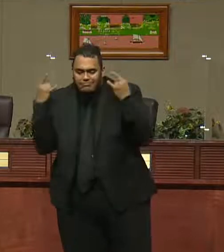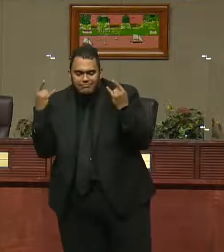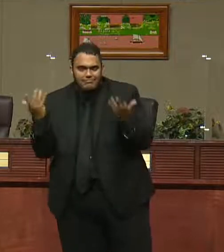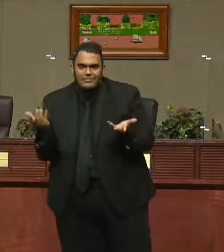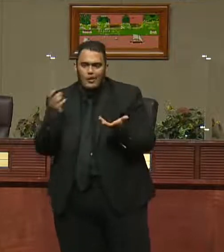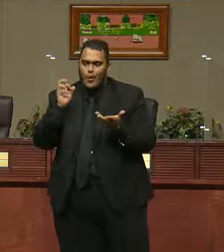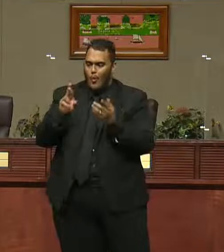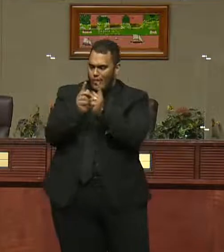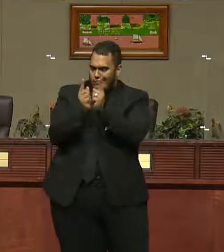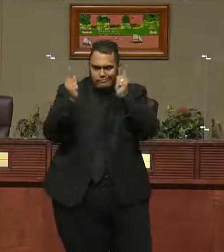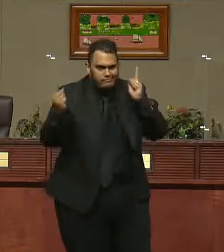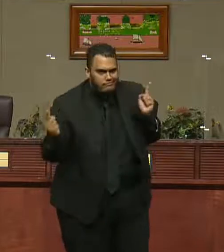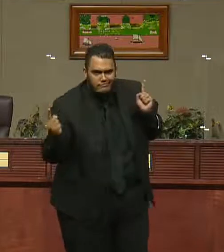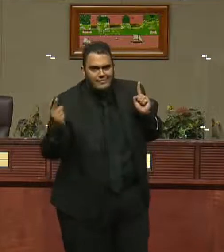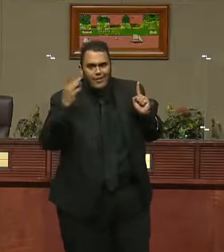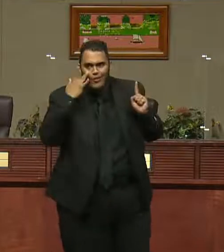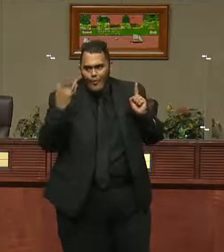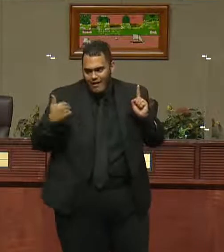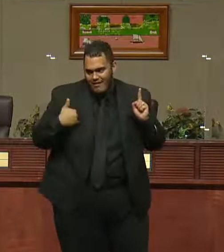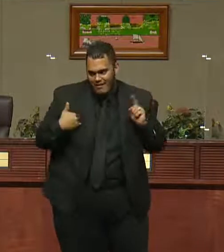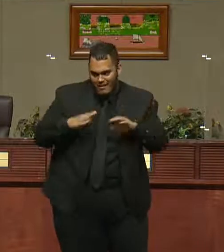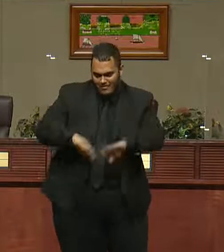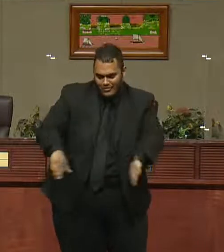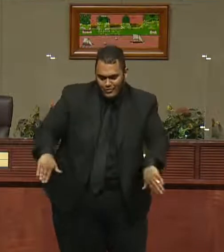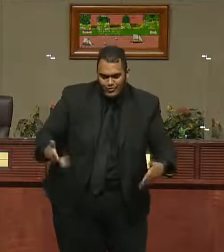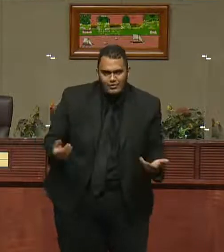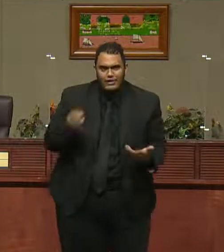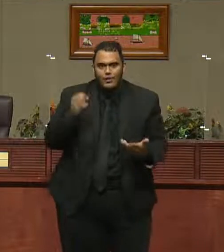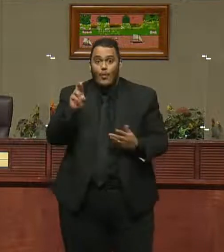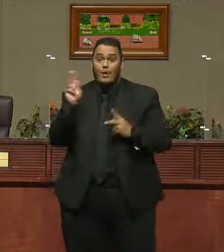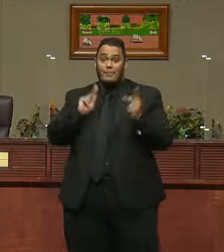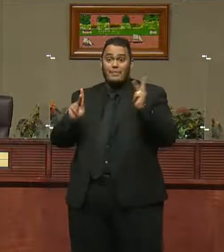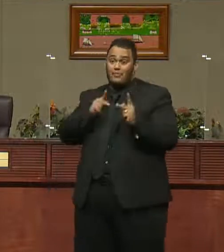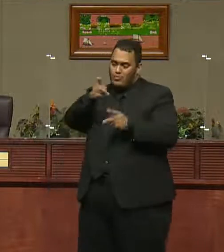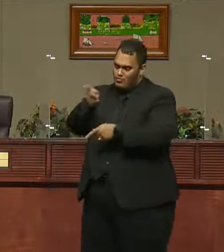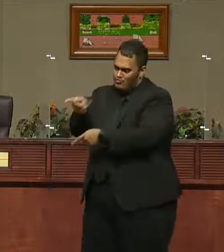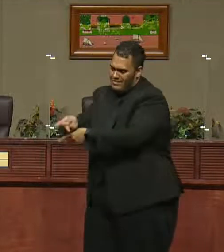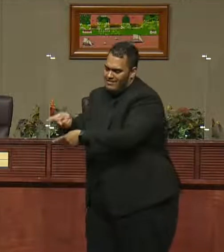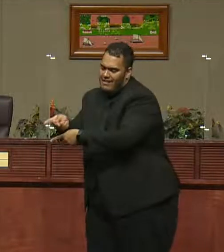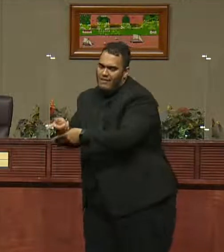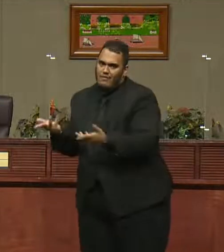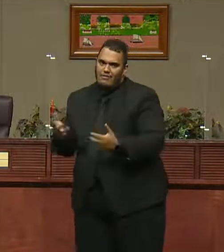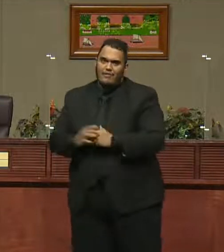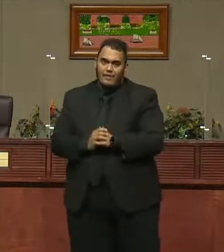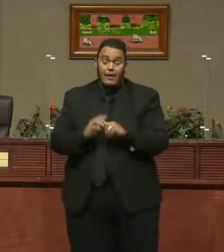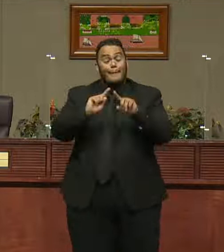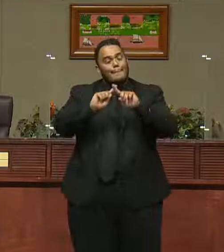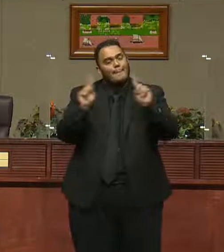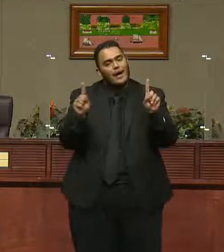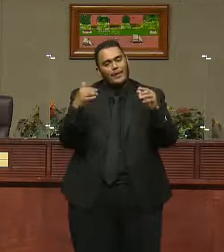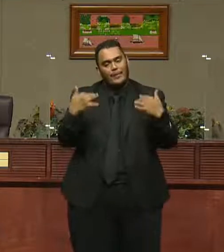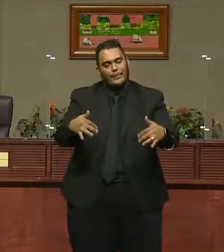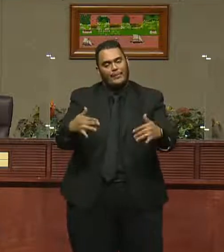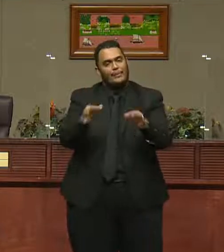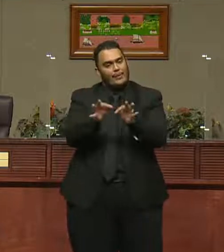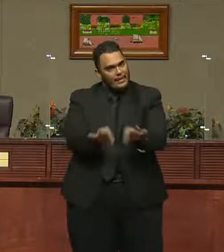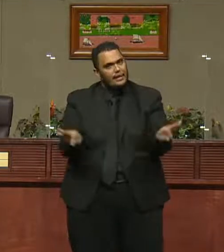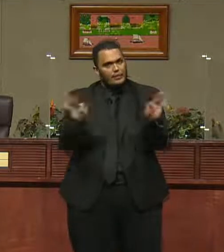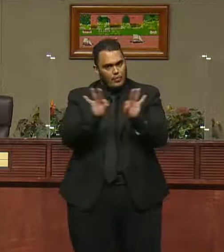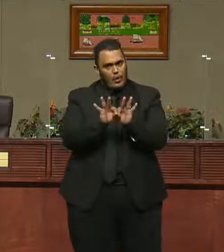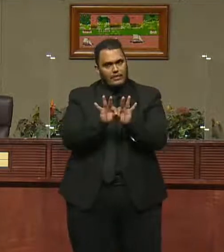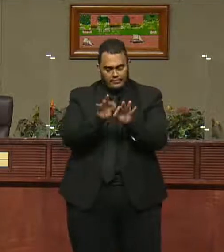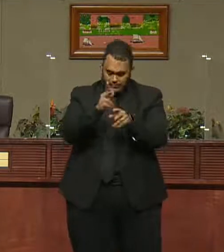difficult, especially if you have young children or people that you care for at home. But it is, so if you have